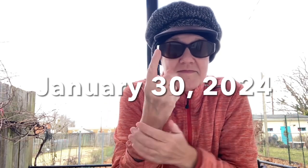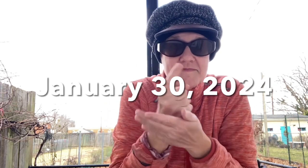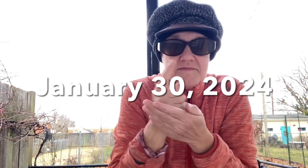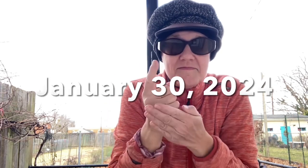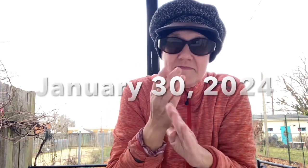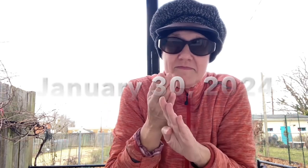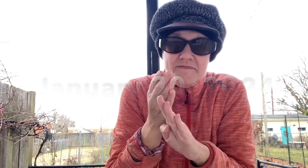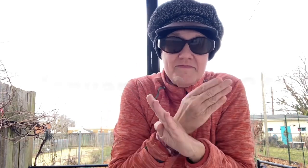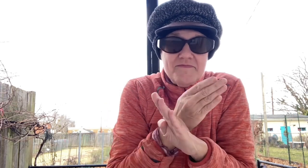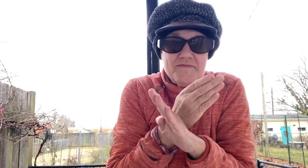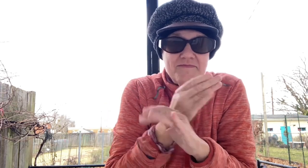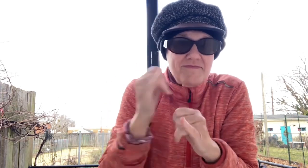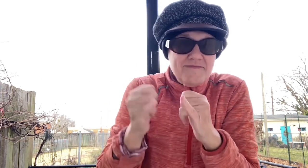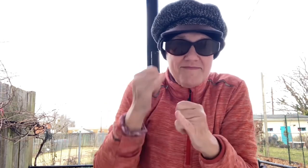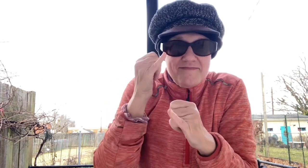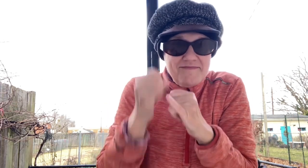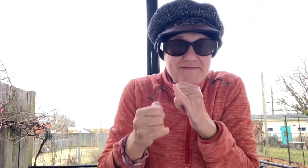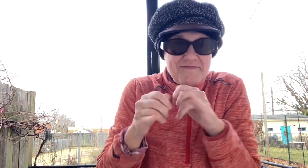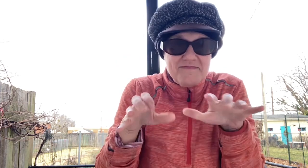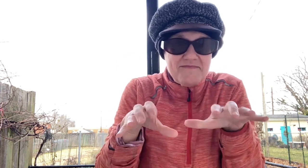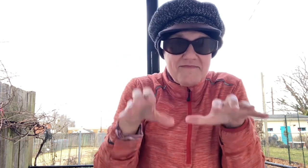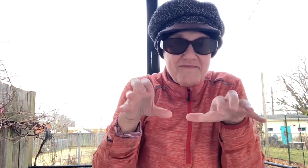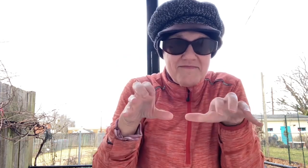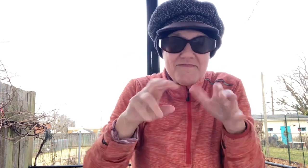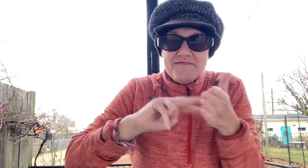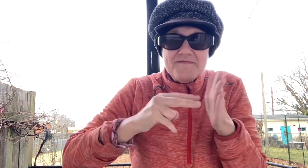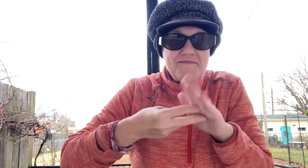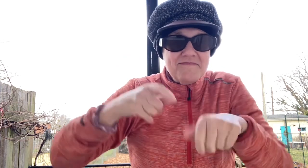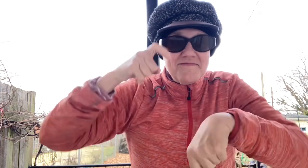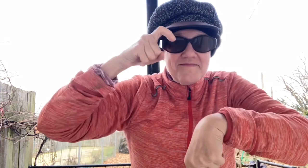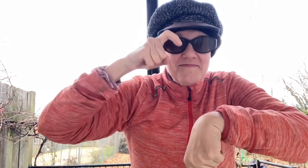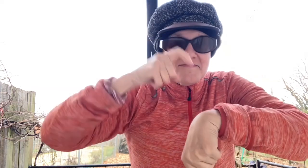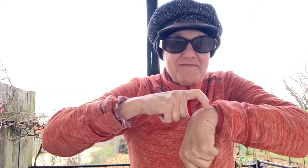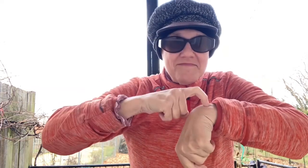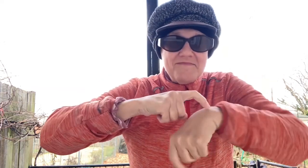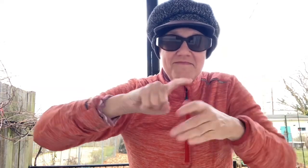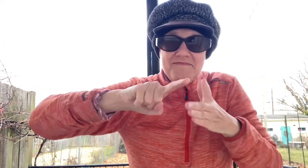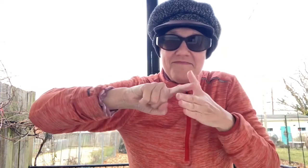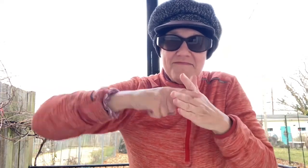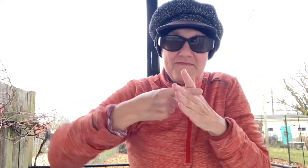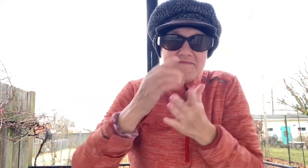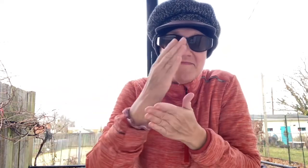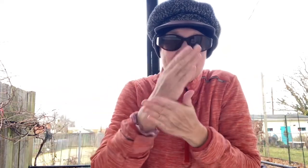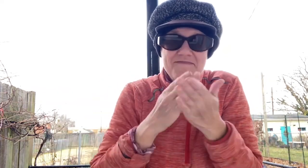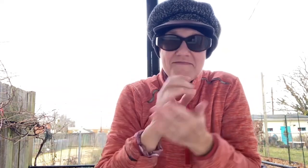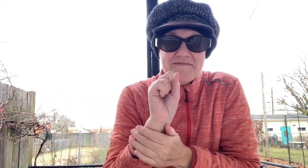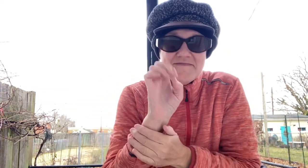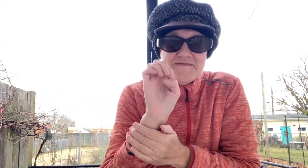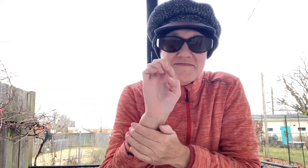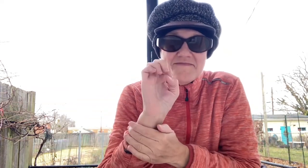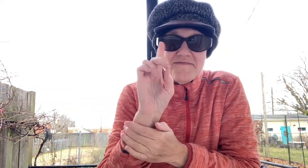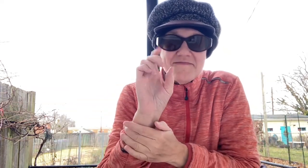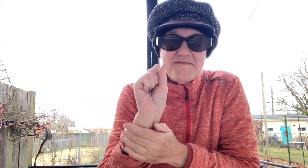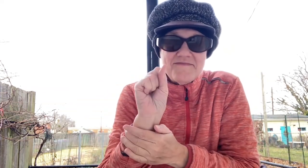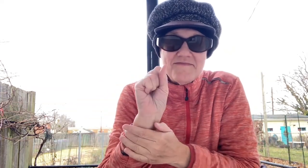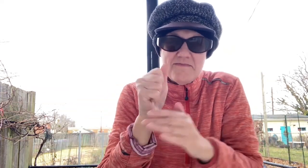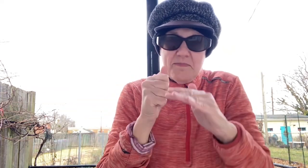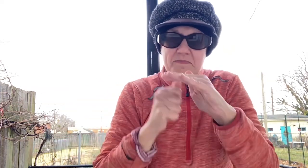Today it's 12 weeks before our last freeze, so it means it's time to start some seeds